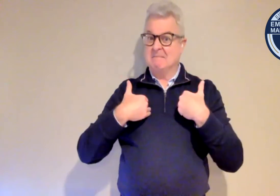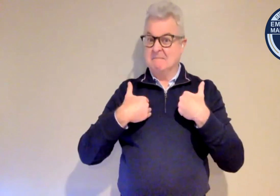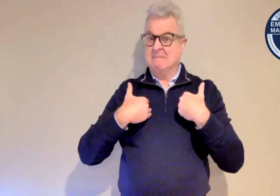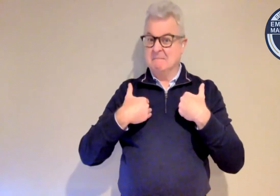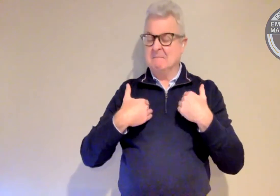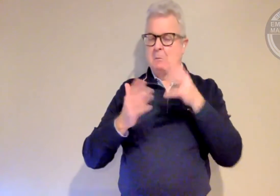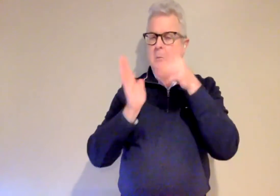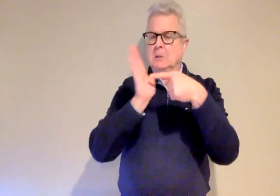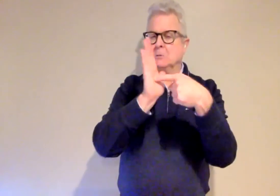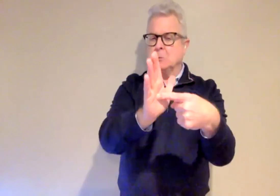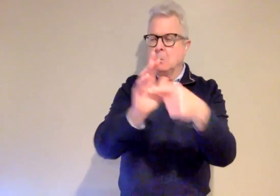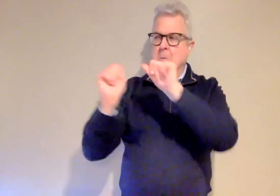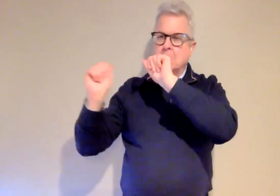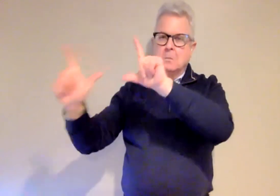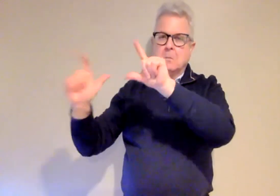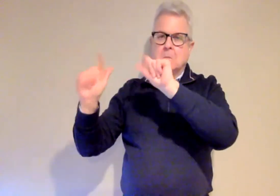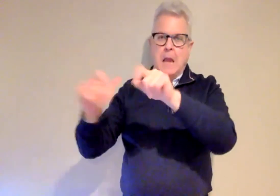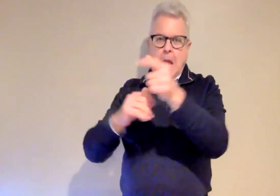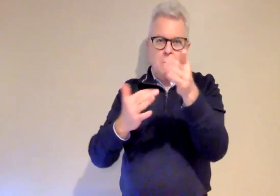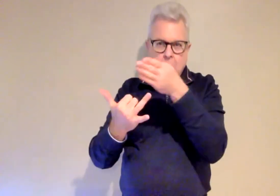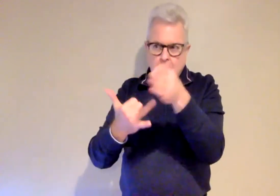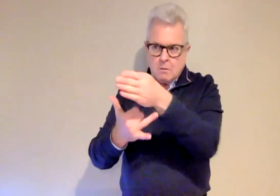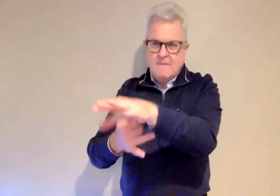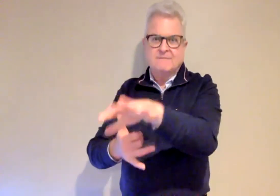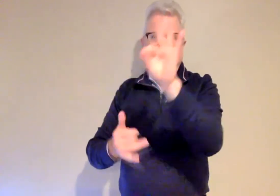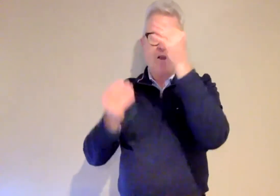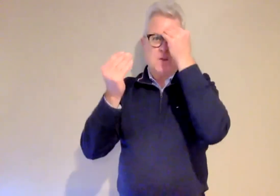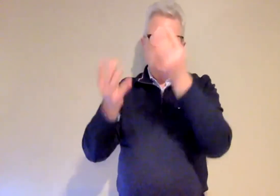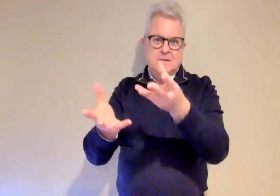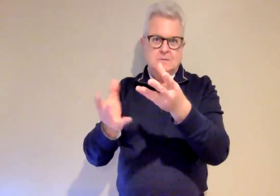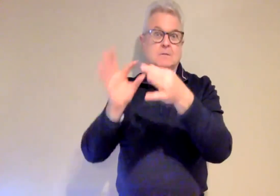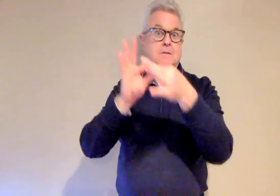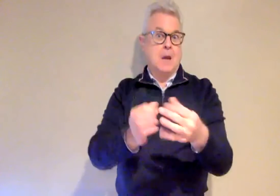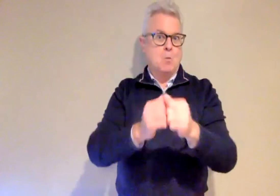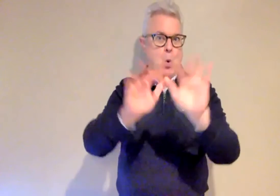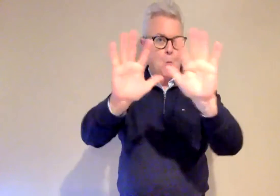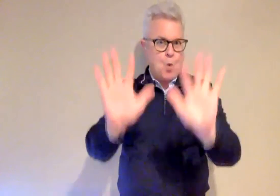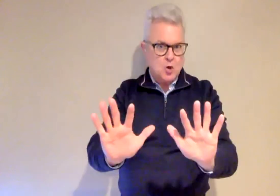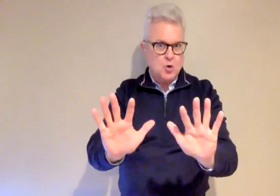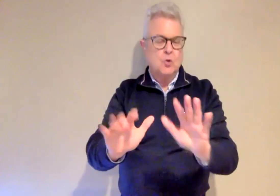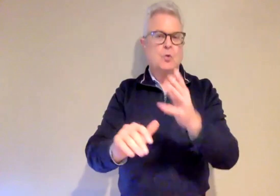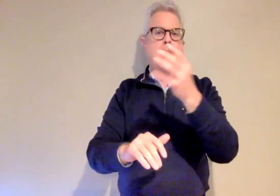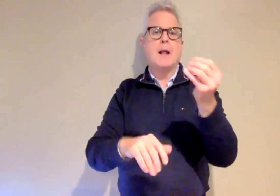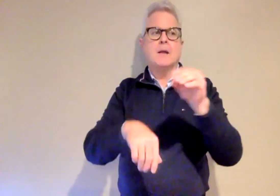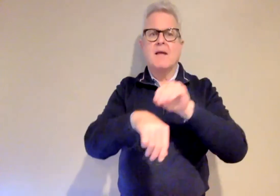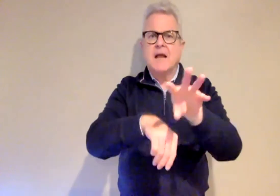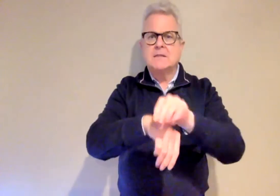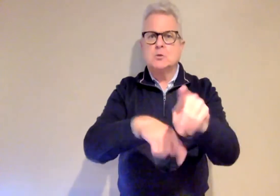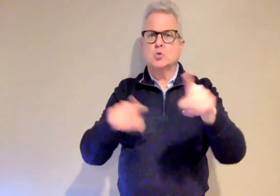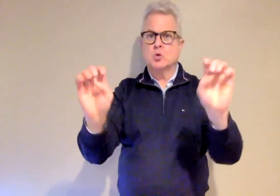Emergency Management System has a website, and I'm going to show you that website, and they can show you how to navigate through there. And they have information